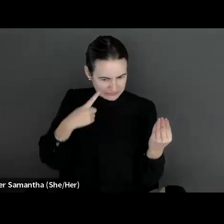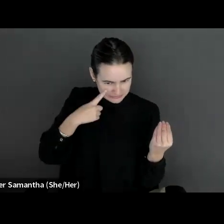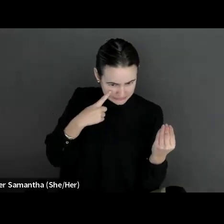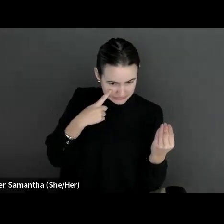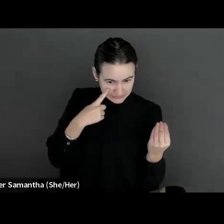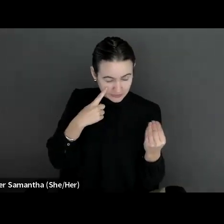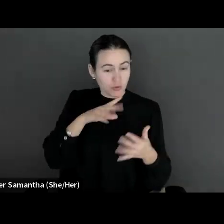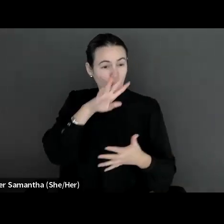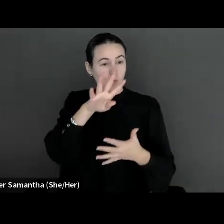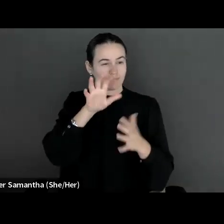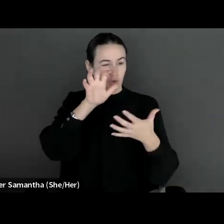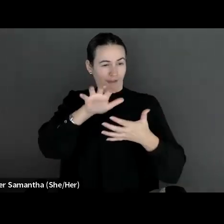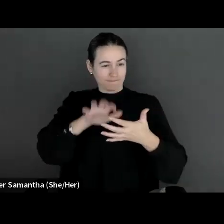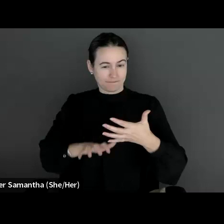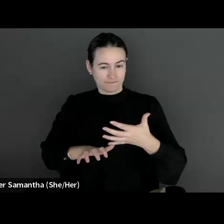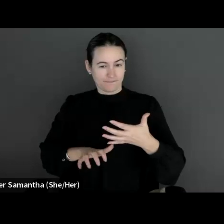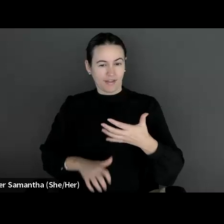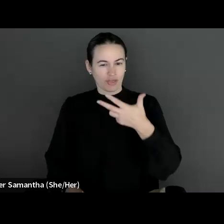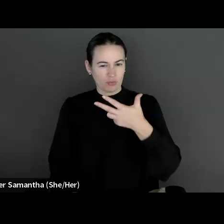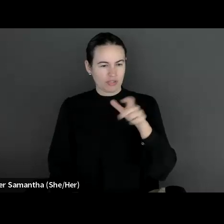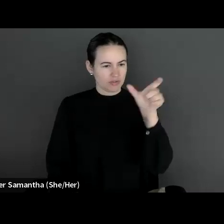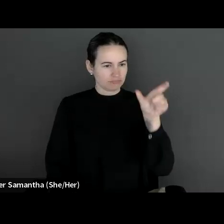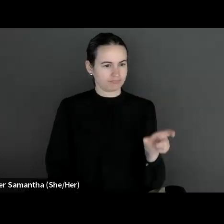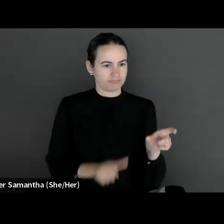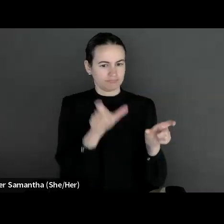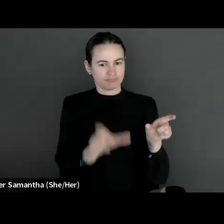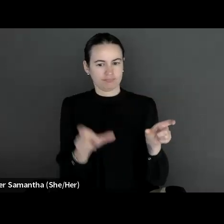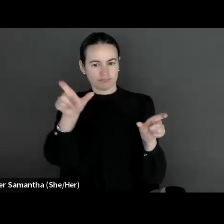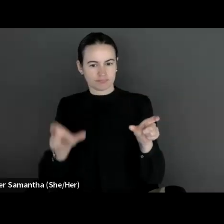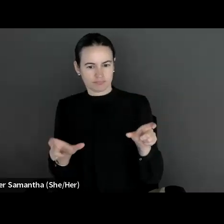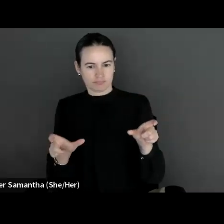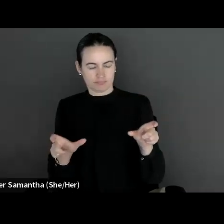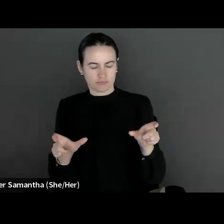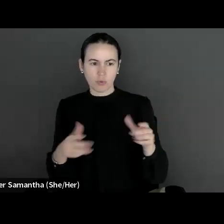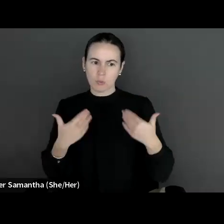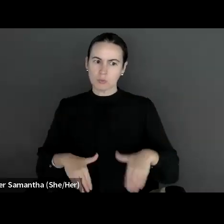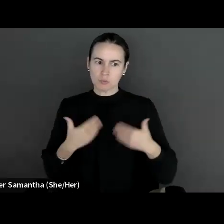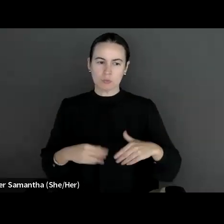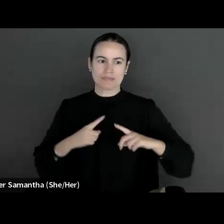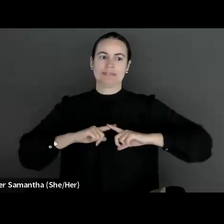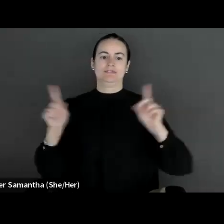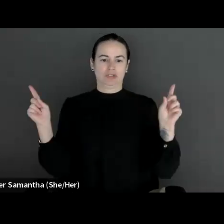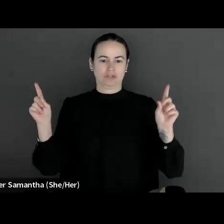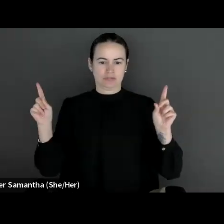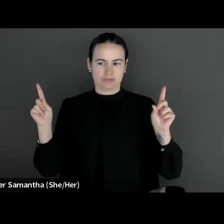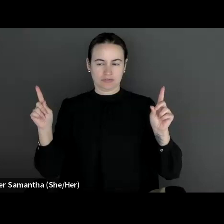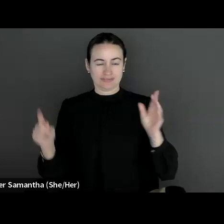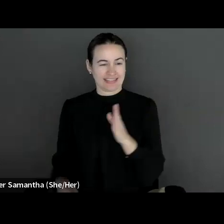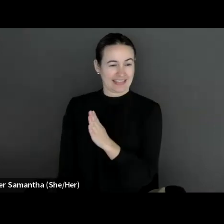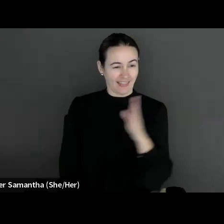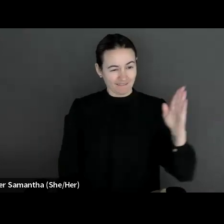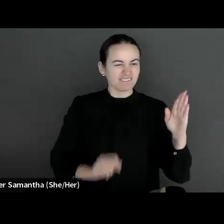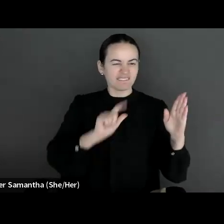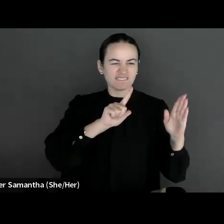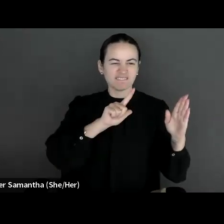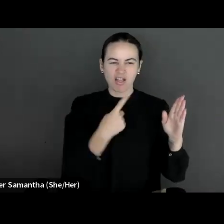groups that were indeed all of them different from each other, significantly different. On the left, the native